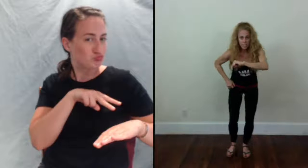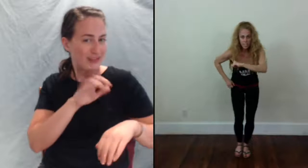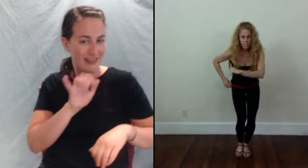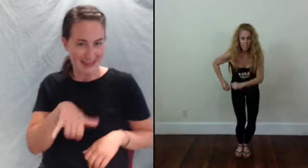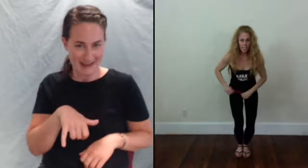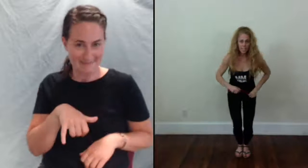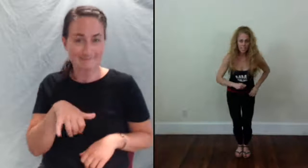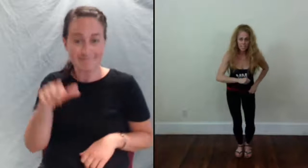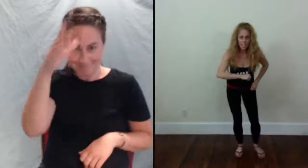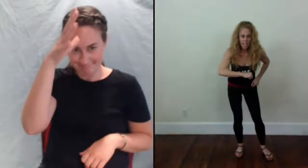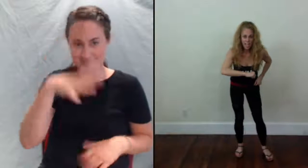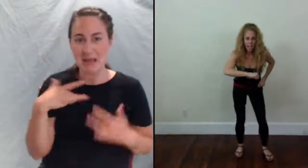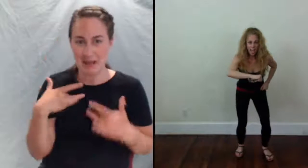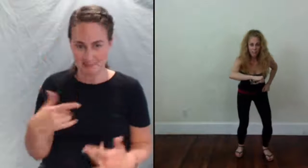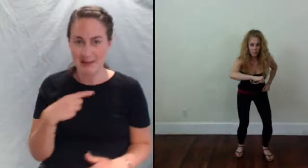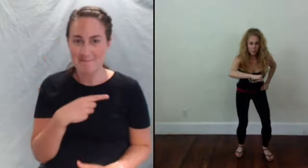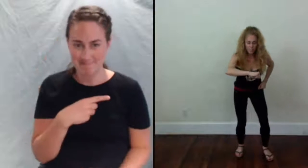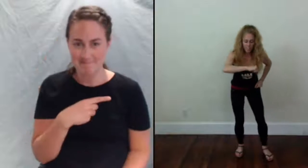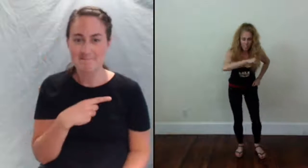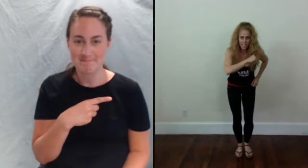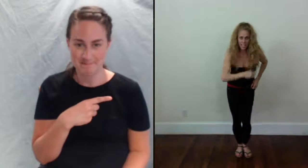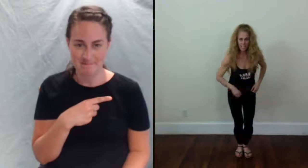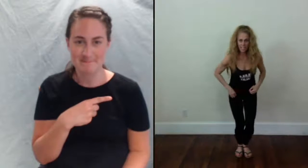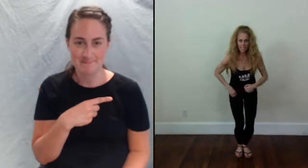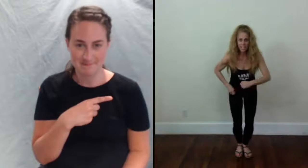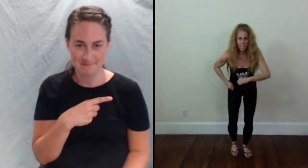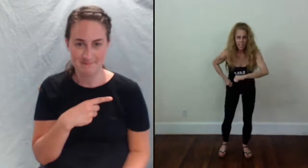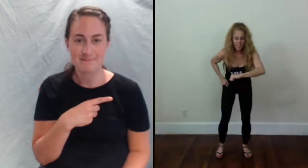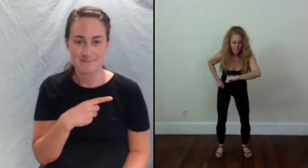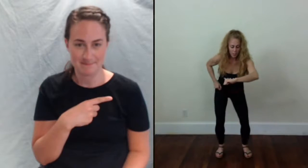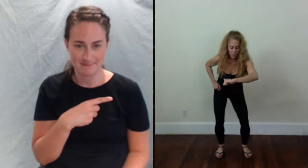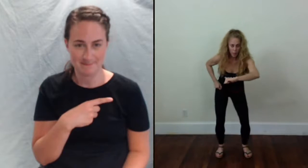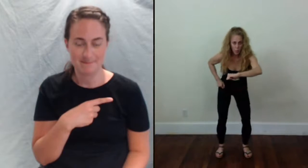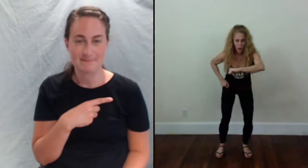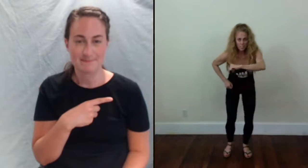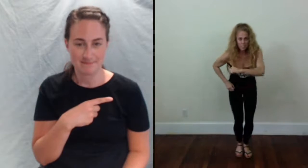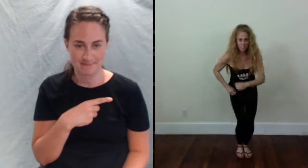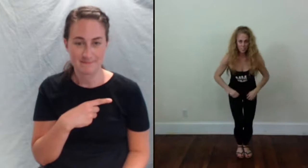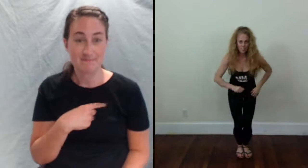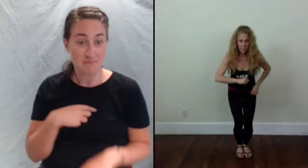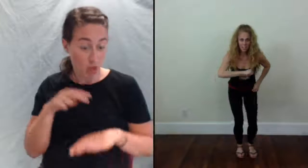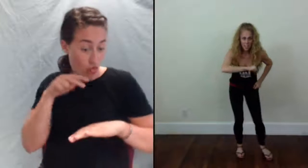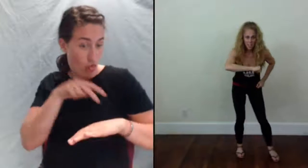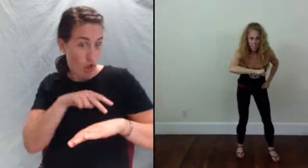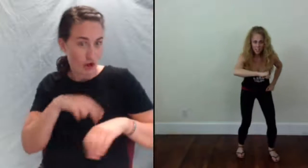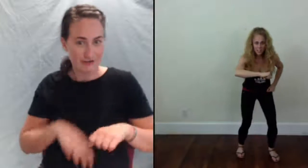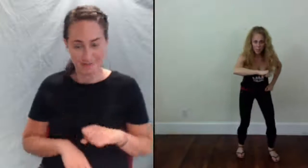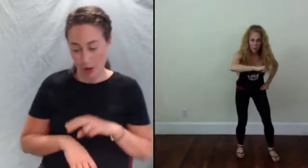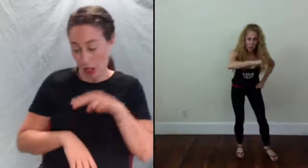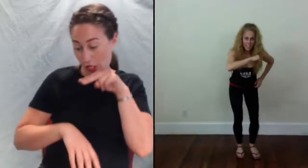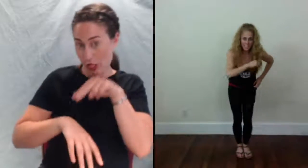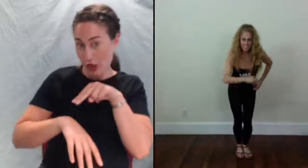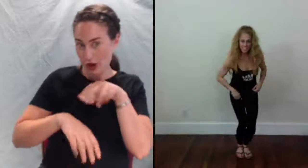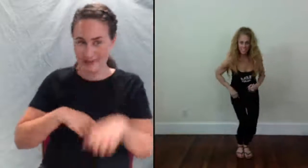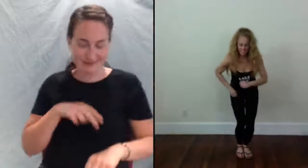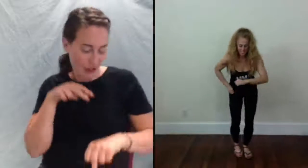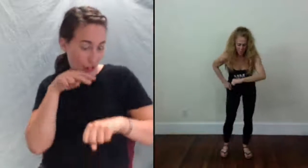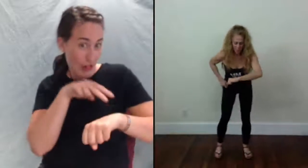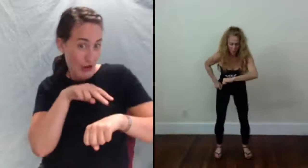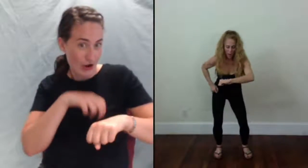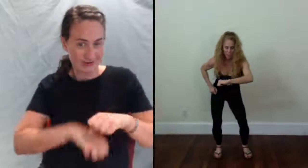out and out and there's my watch. There's my watch.